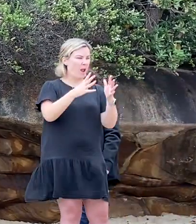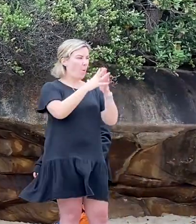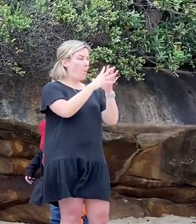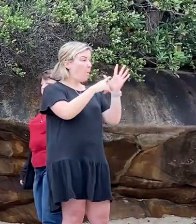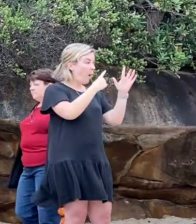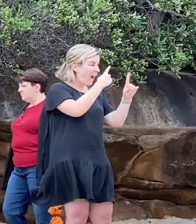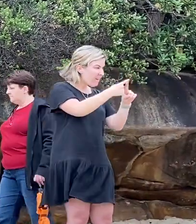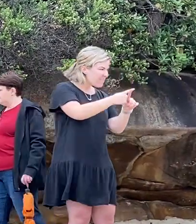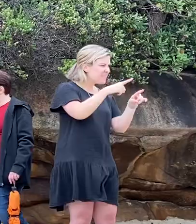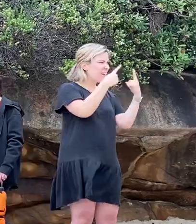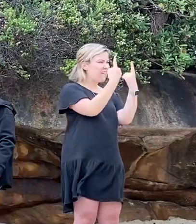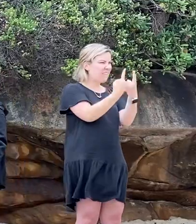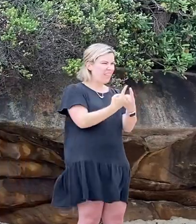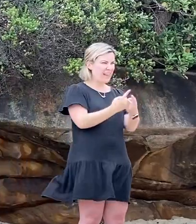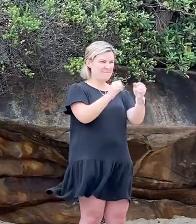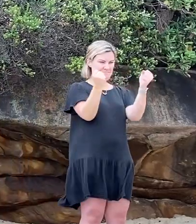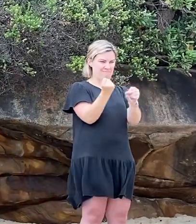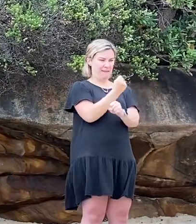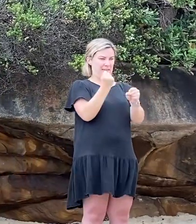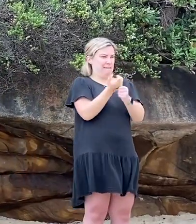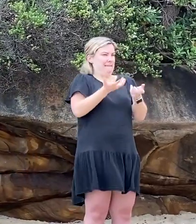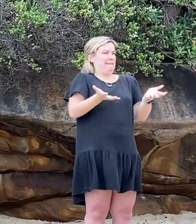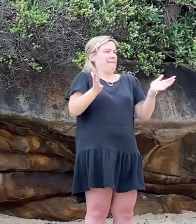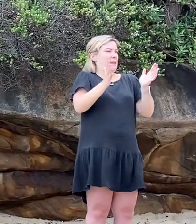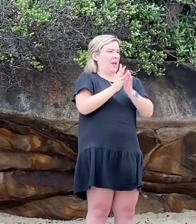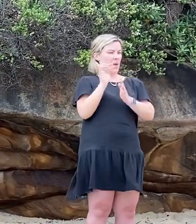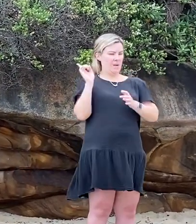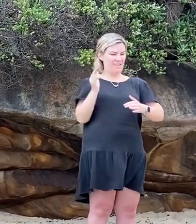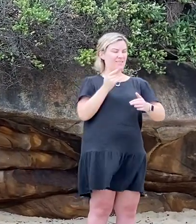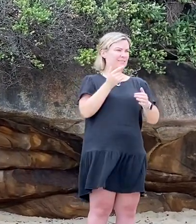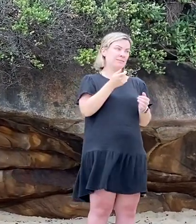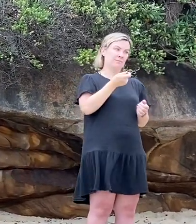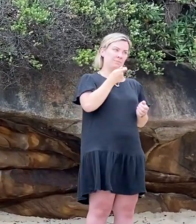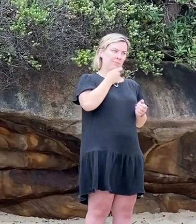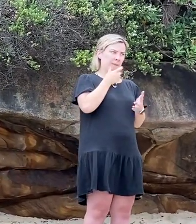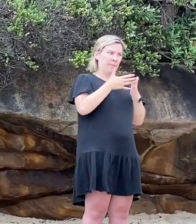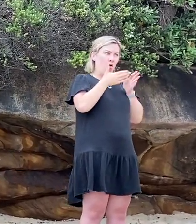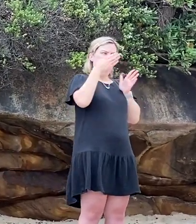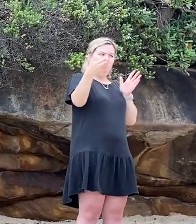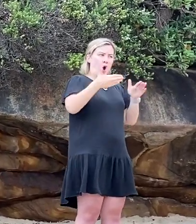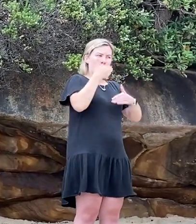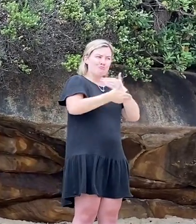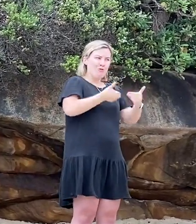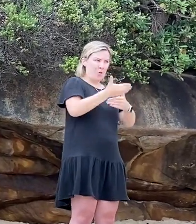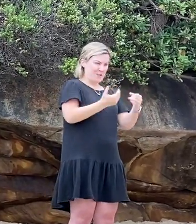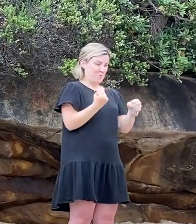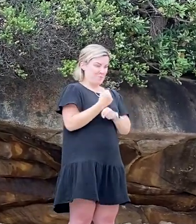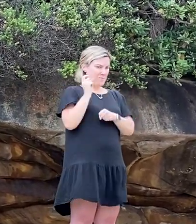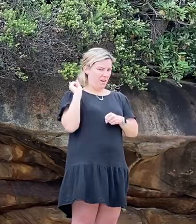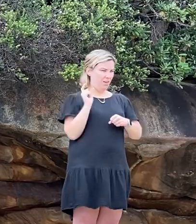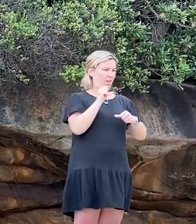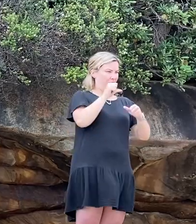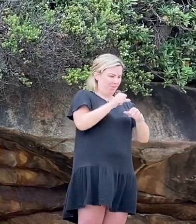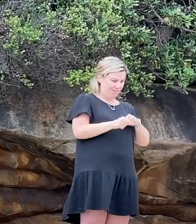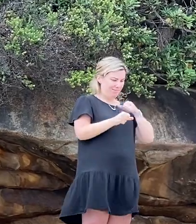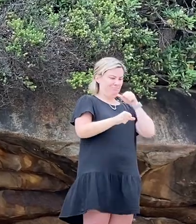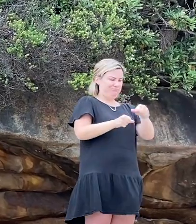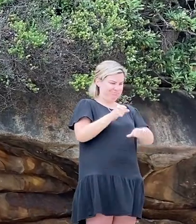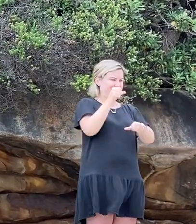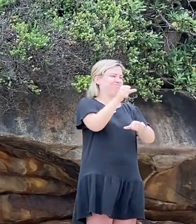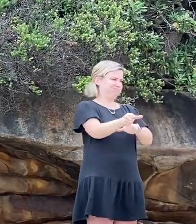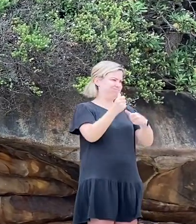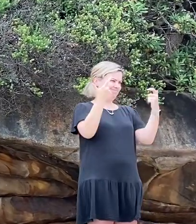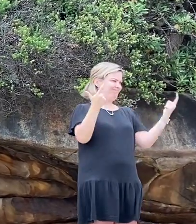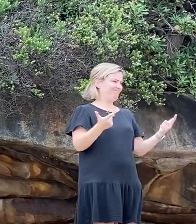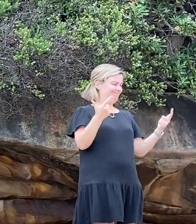and plaster in the other side. It's quite a process to actually make the sculpture. And